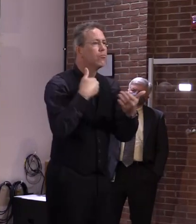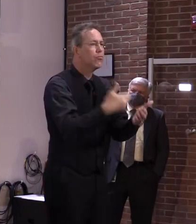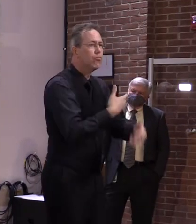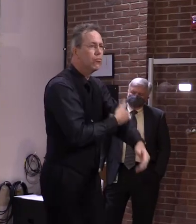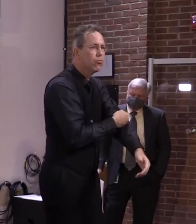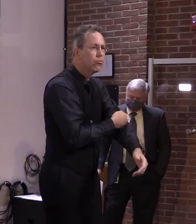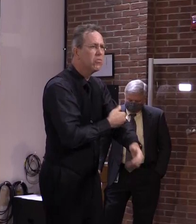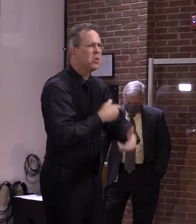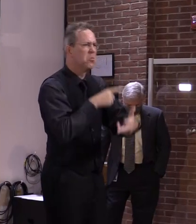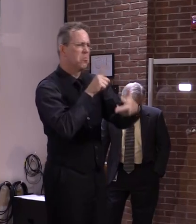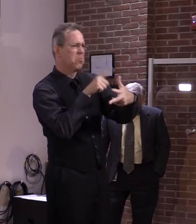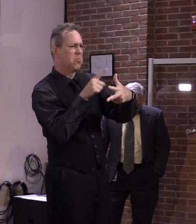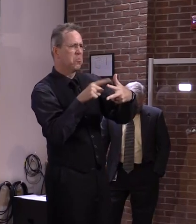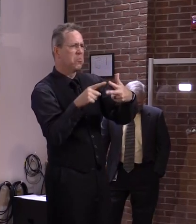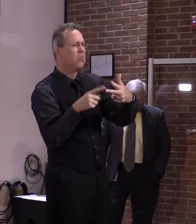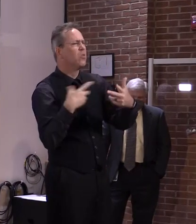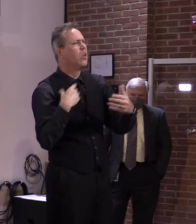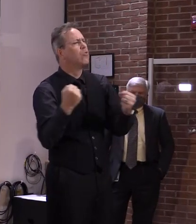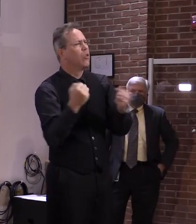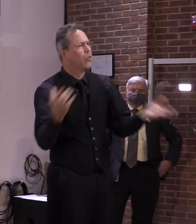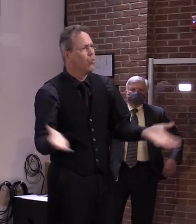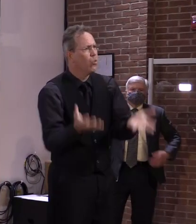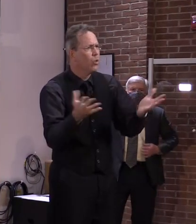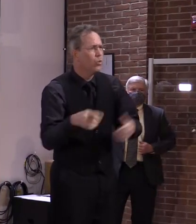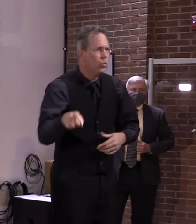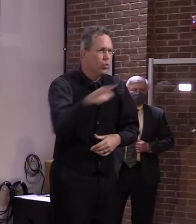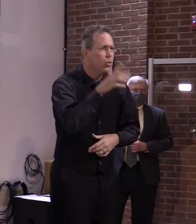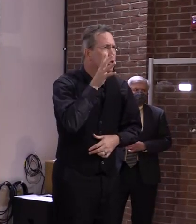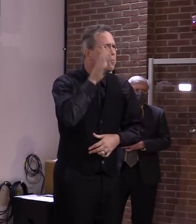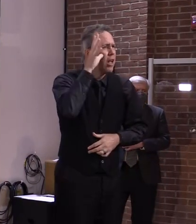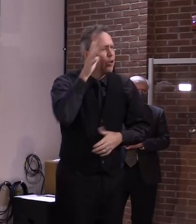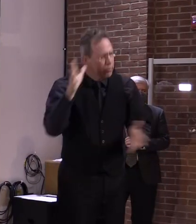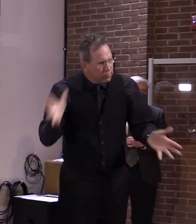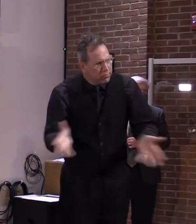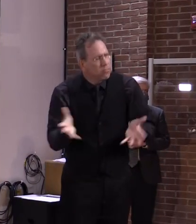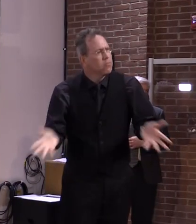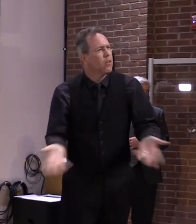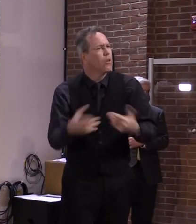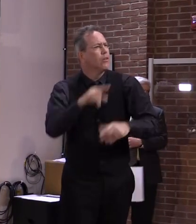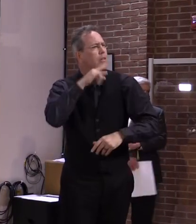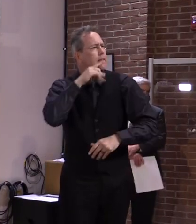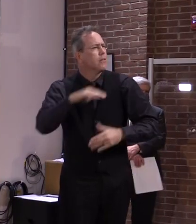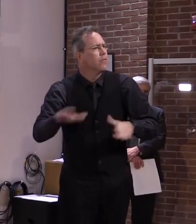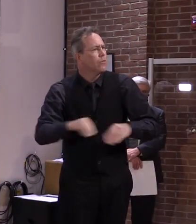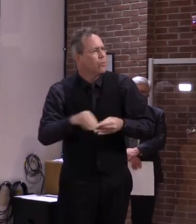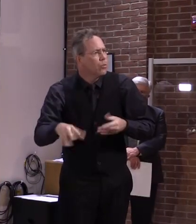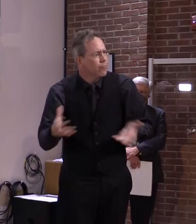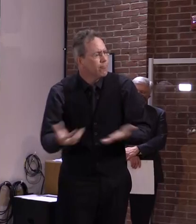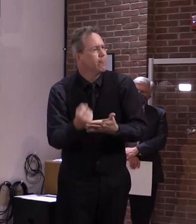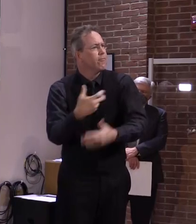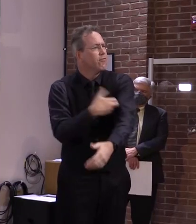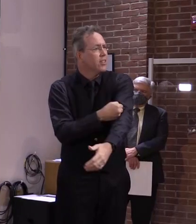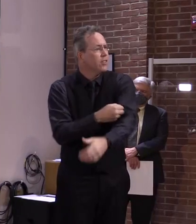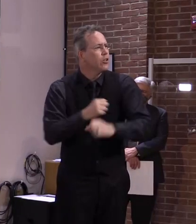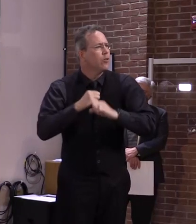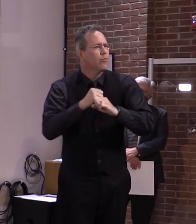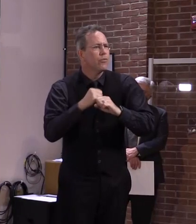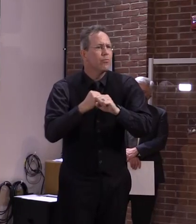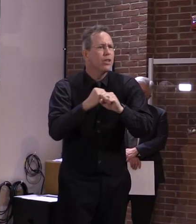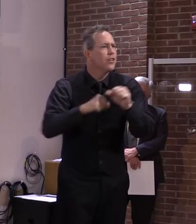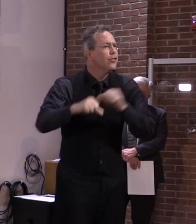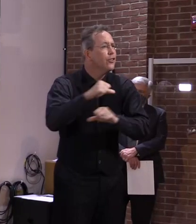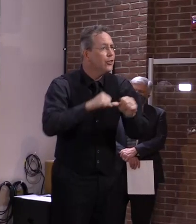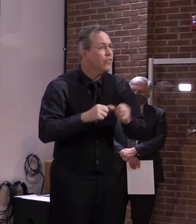vaccinated. It is important for all Vermonters to get vaccinated to ensure the safety of our communities and our schools.